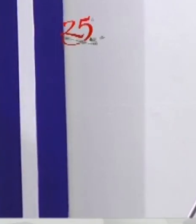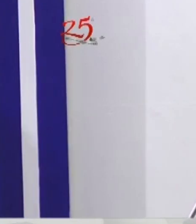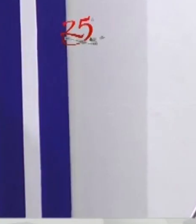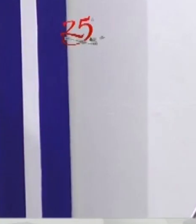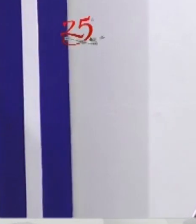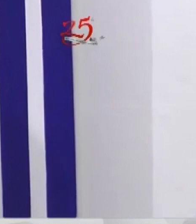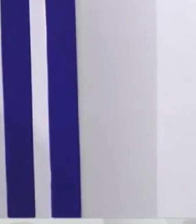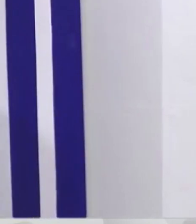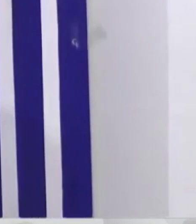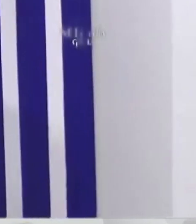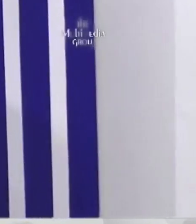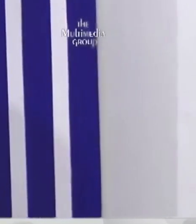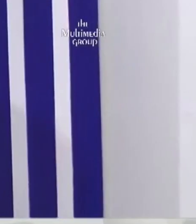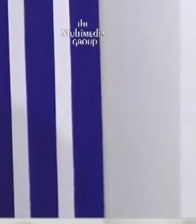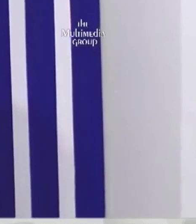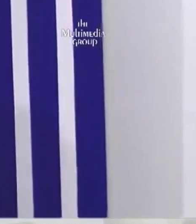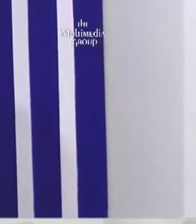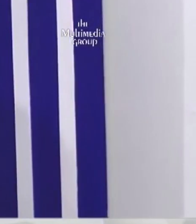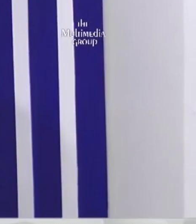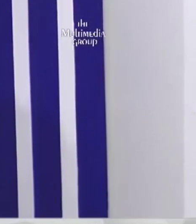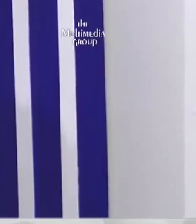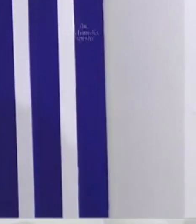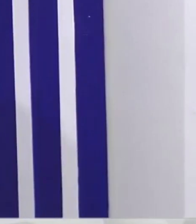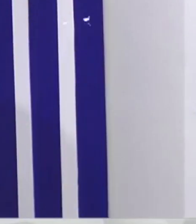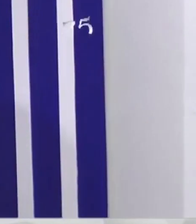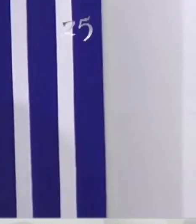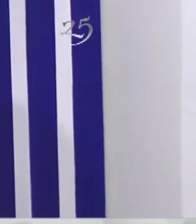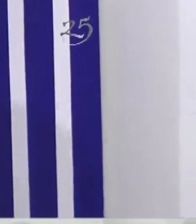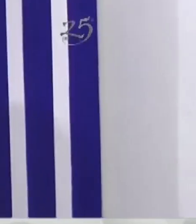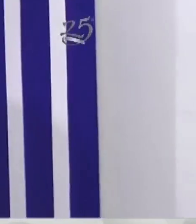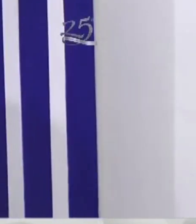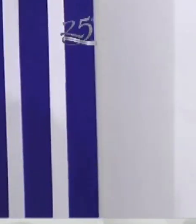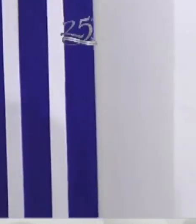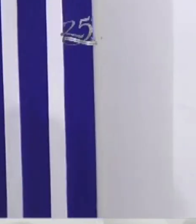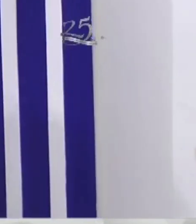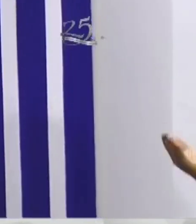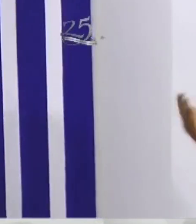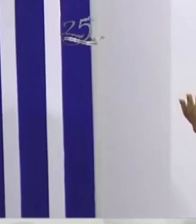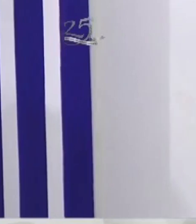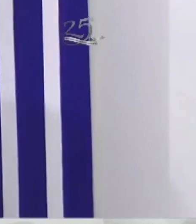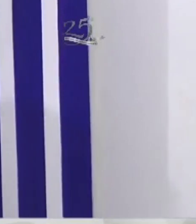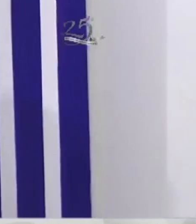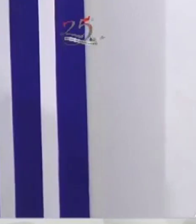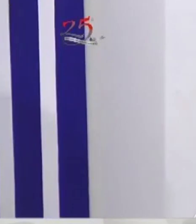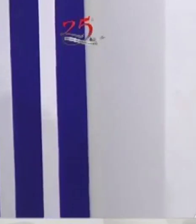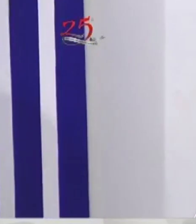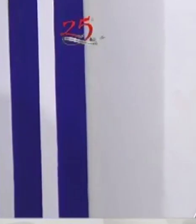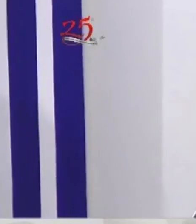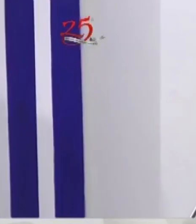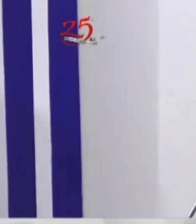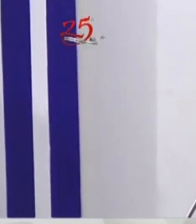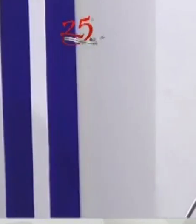Yes, sir. Do we have any other takers for questions? Because we want to be pretty snappy. Yes, sir. Go ahead. Yes, good morning. My name is Selom Amenya. I work with